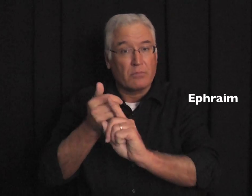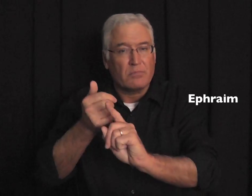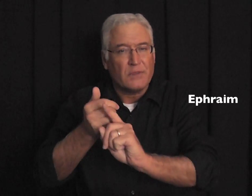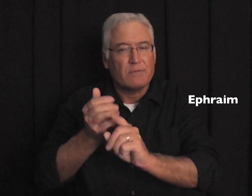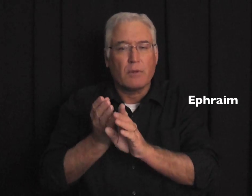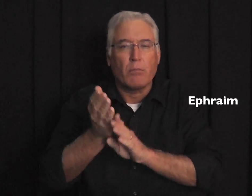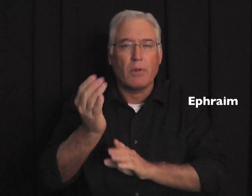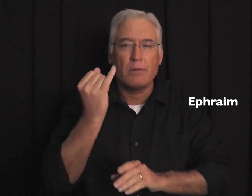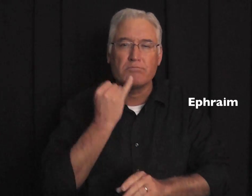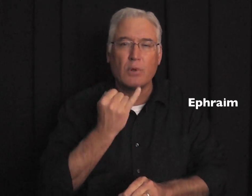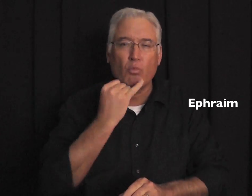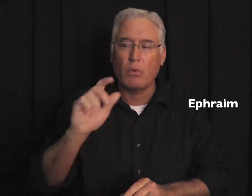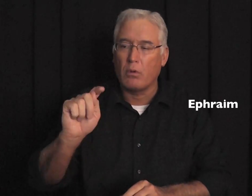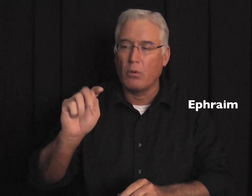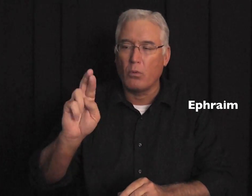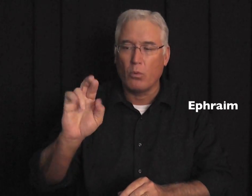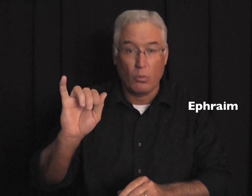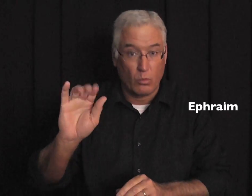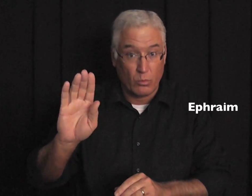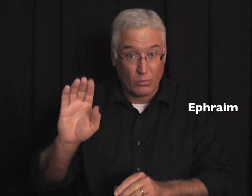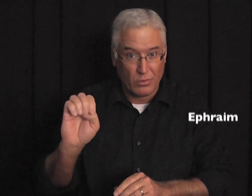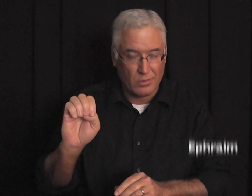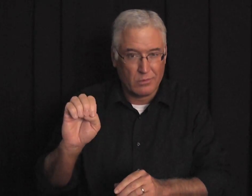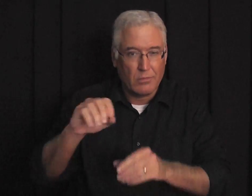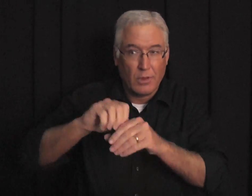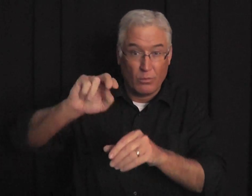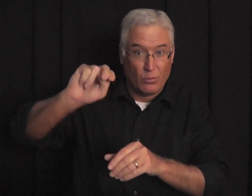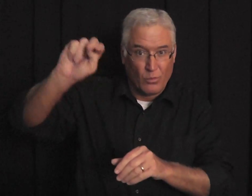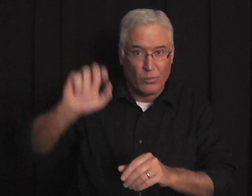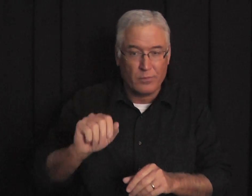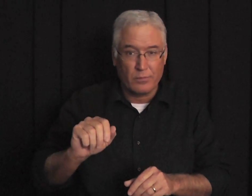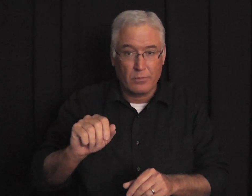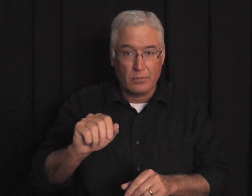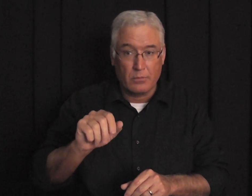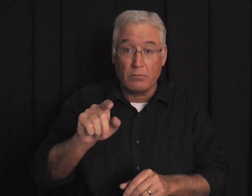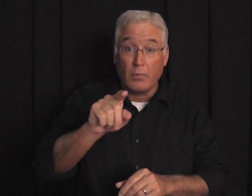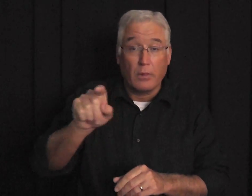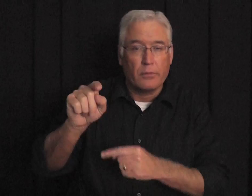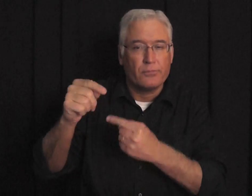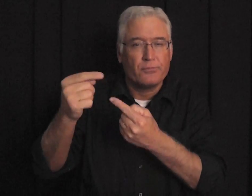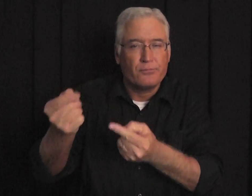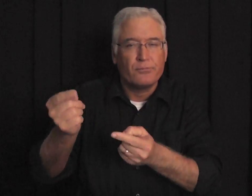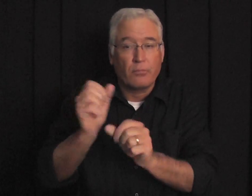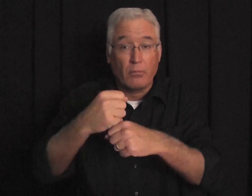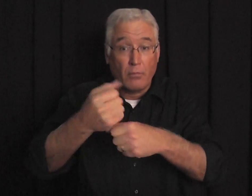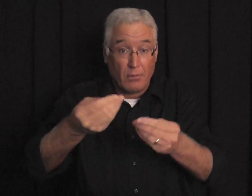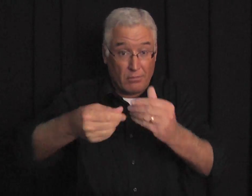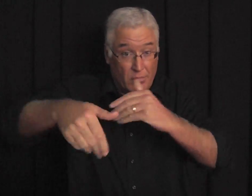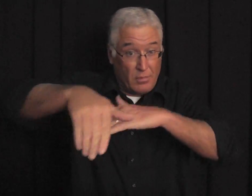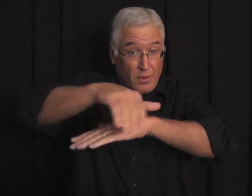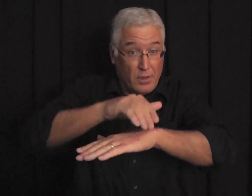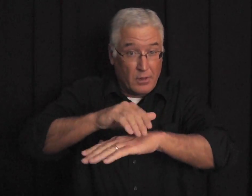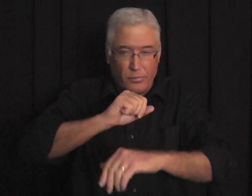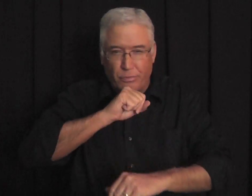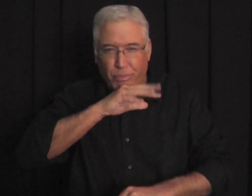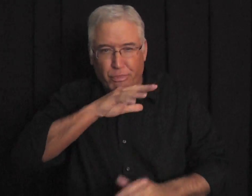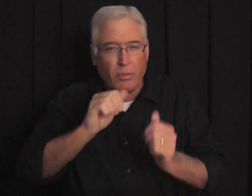Ephraim was a main tribe in the northern kingdom of Israel, and they corrupted the land